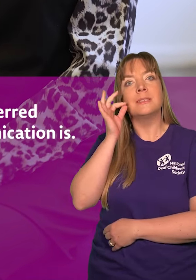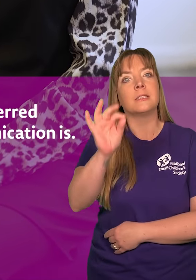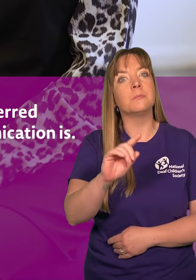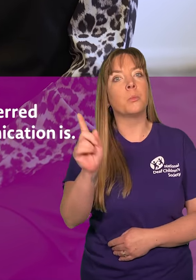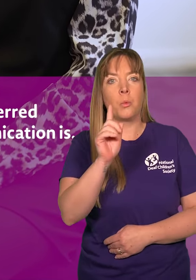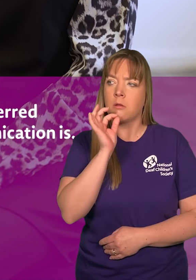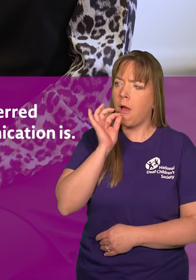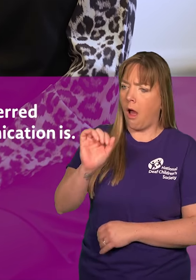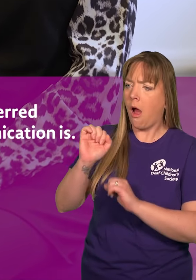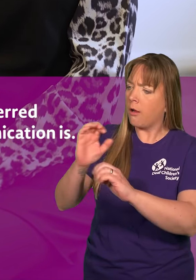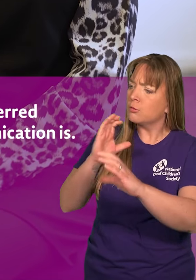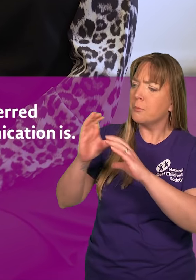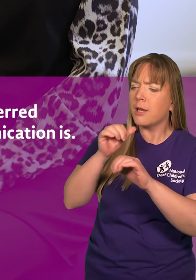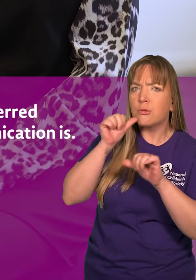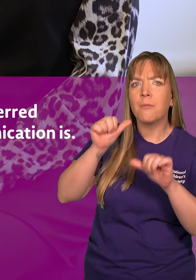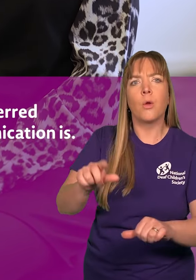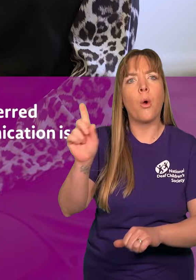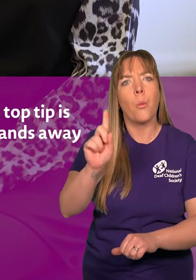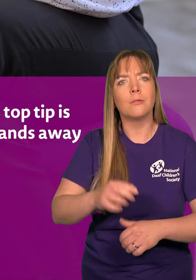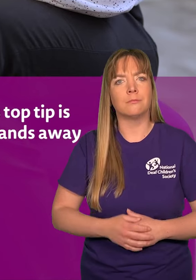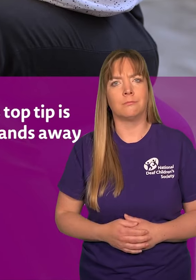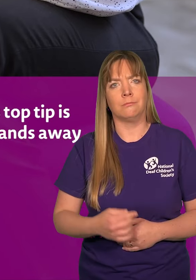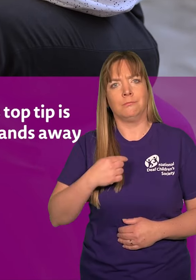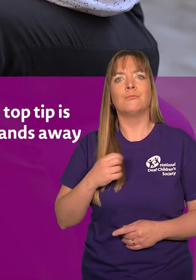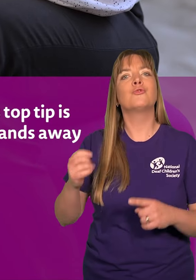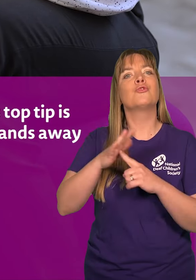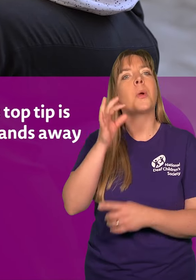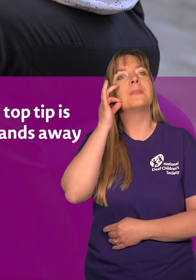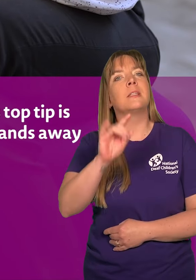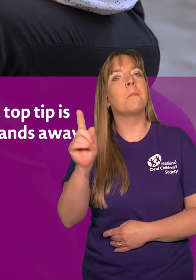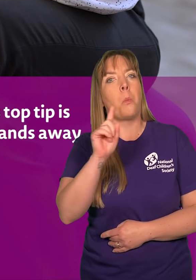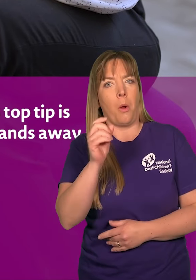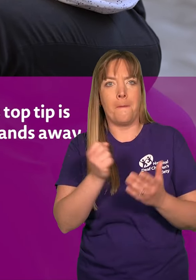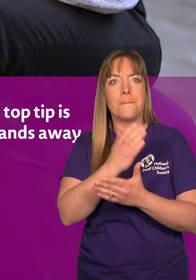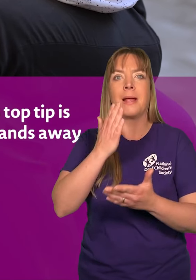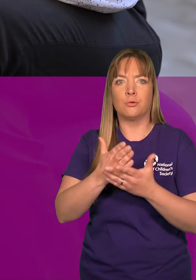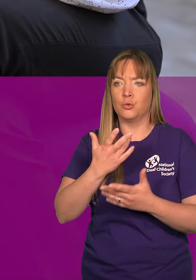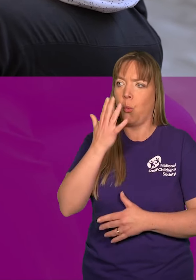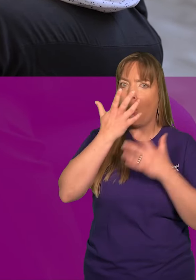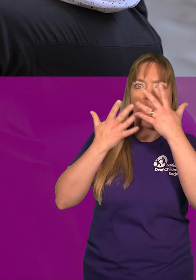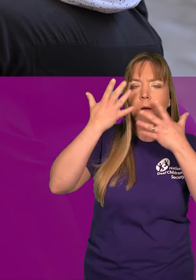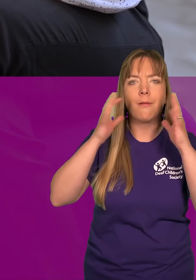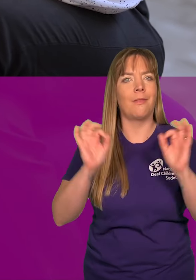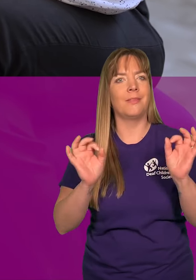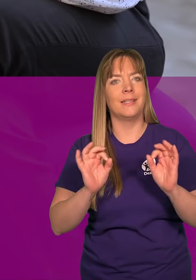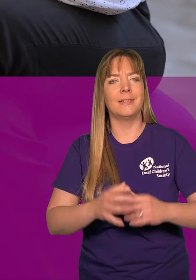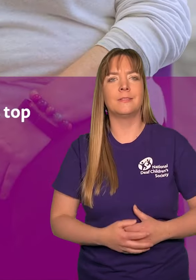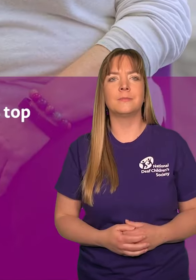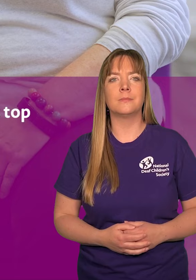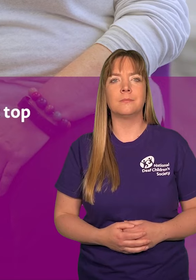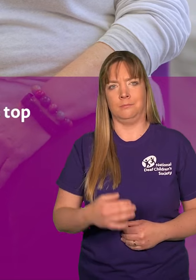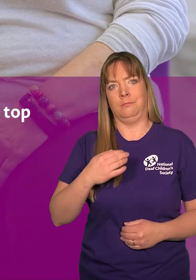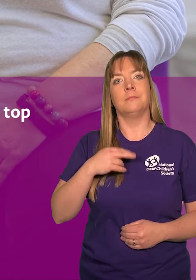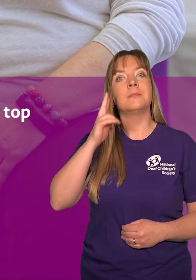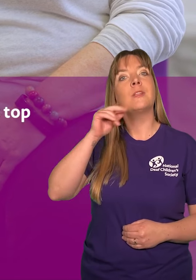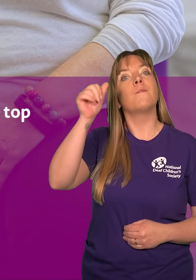be ask what their preferred method of communication is. My deaf awareness top tip is always keep your hands away from your mouth when speaking.